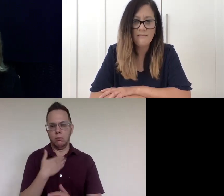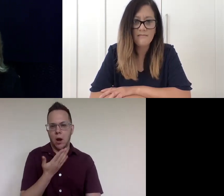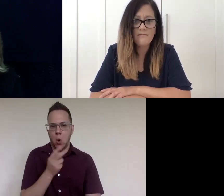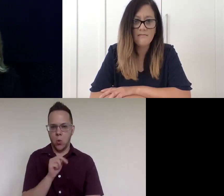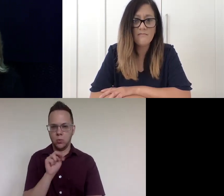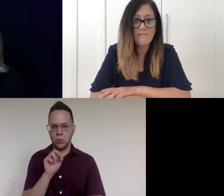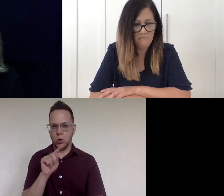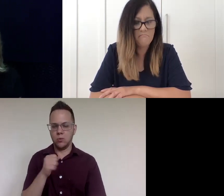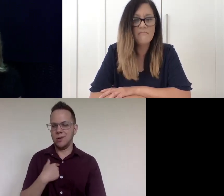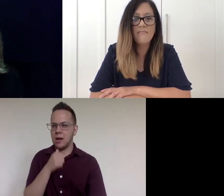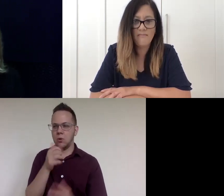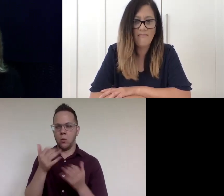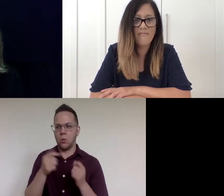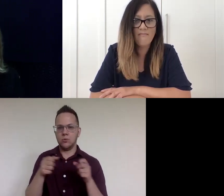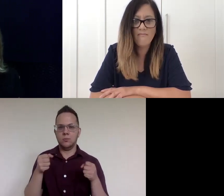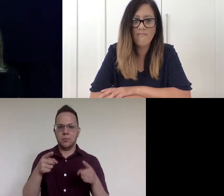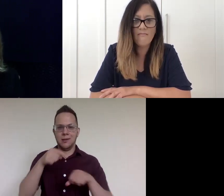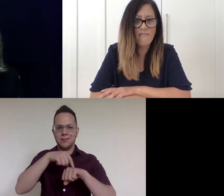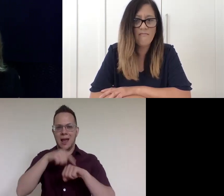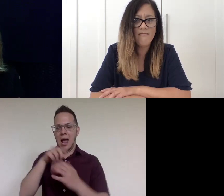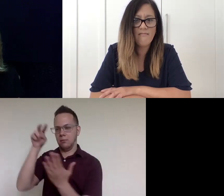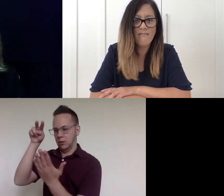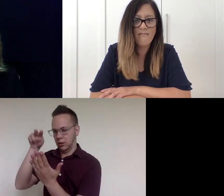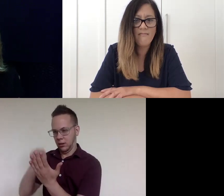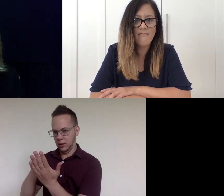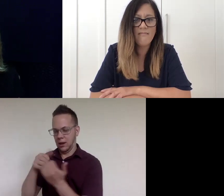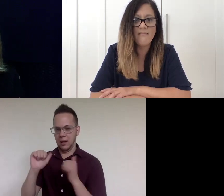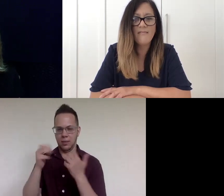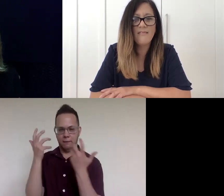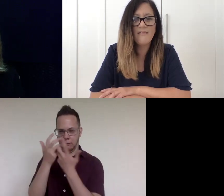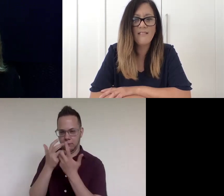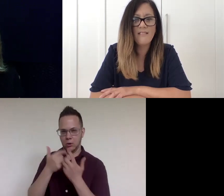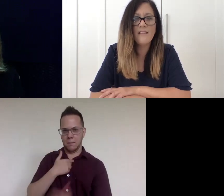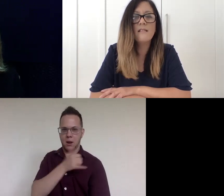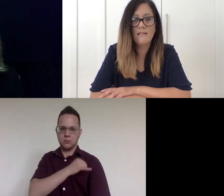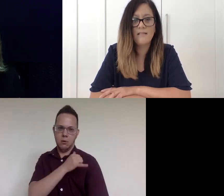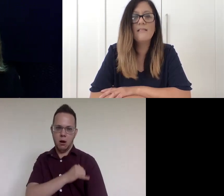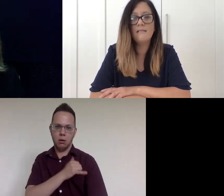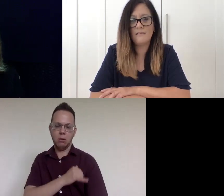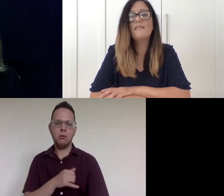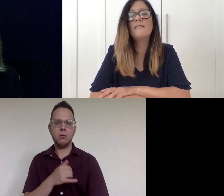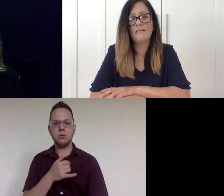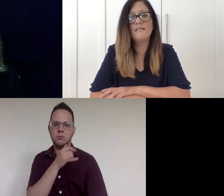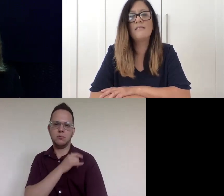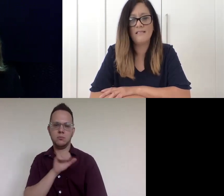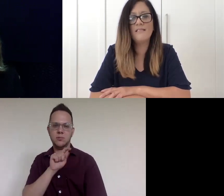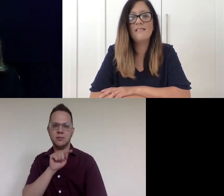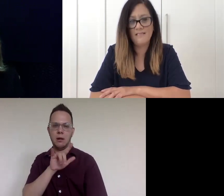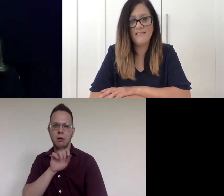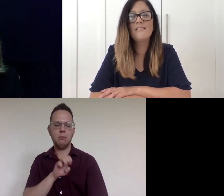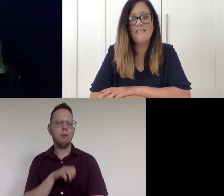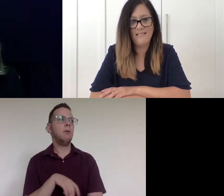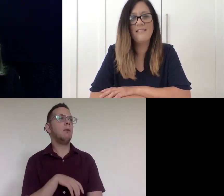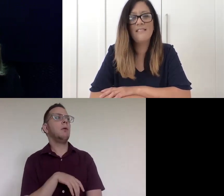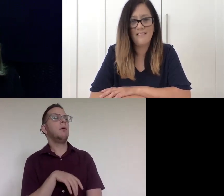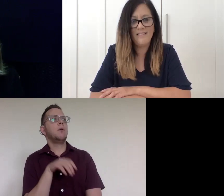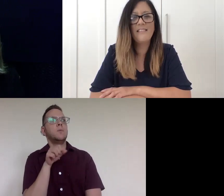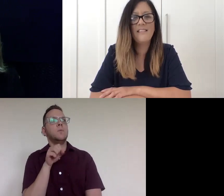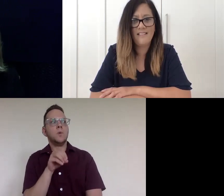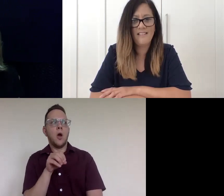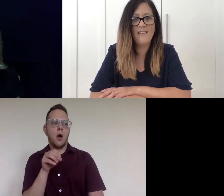So then I could take my own notes. I know other people prefer to have a note taker, which